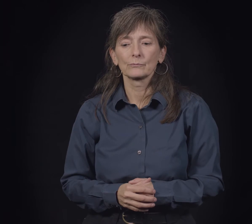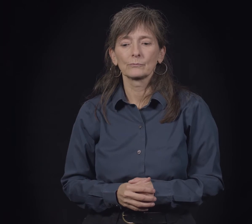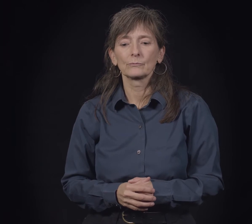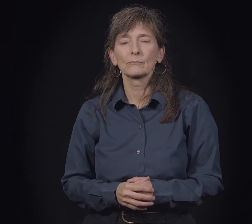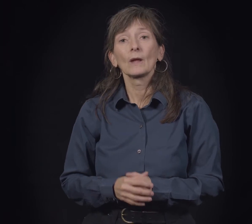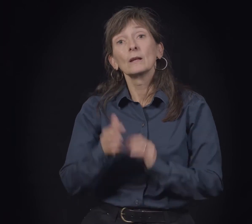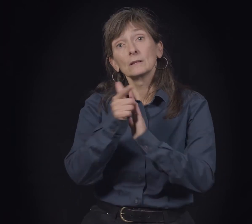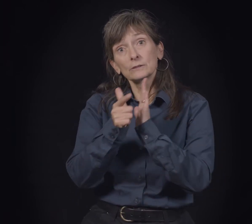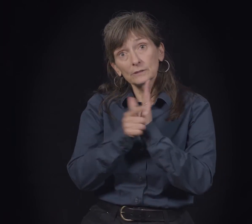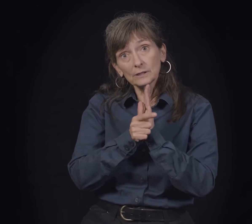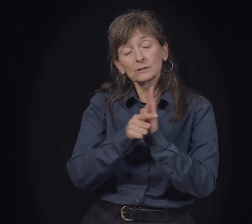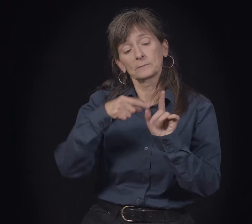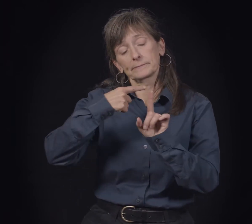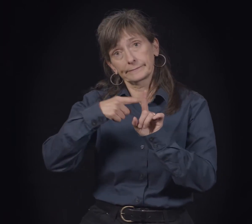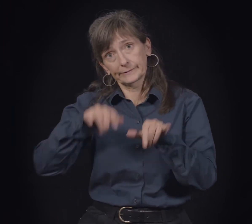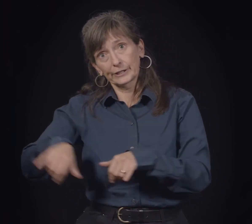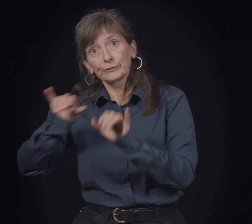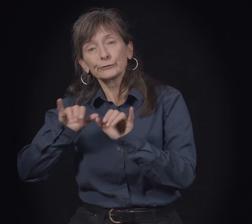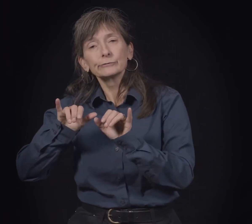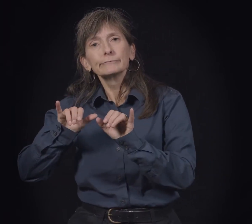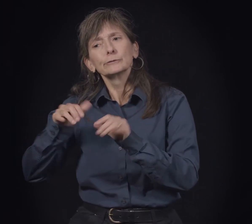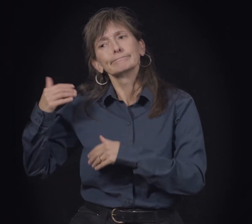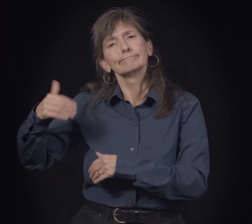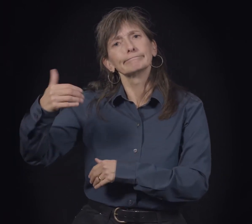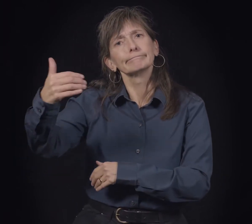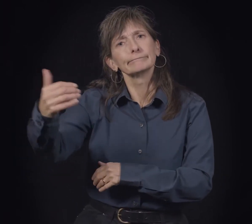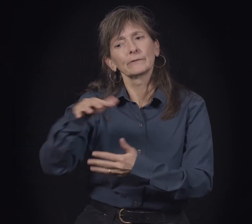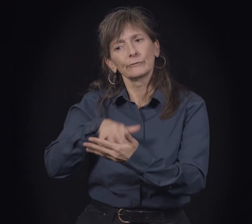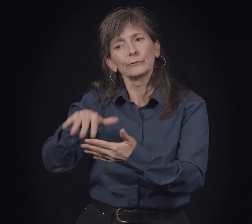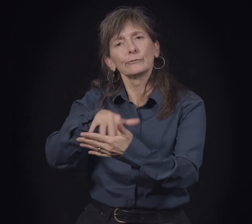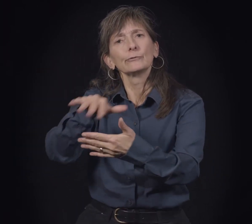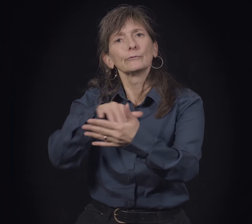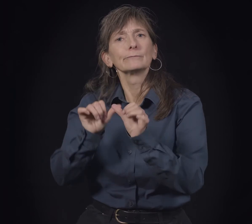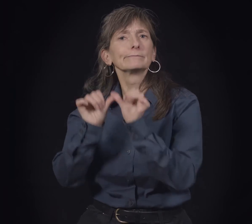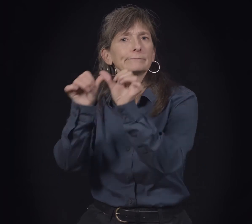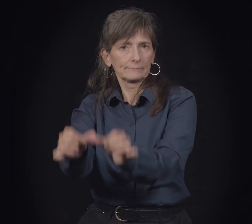Legislation and standards should be reviewed regularly and be an ongoing process.